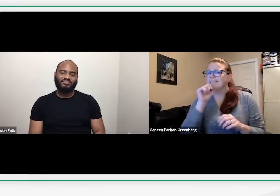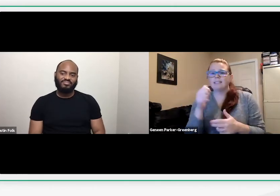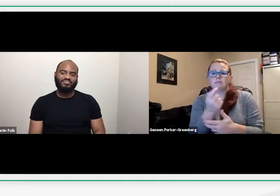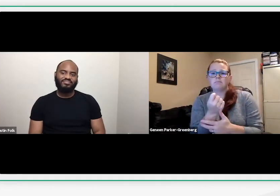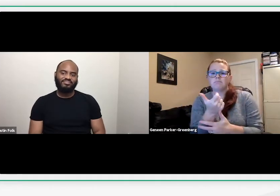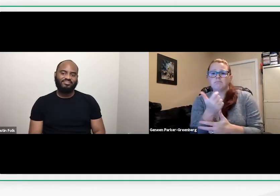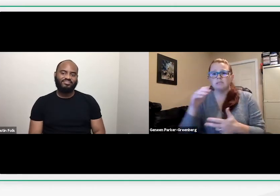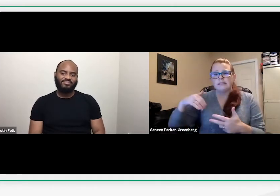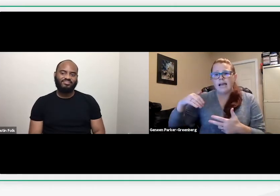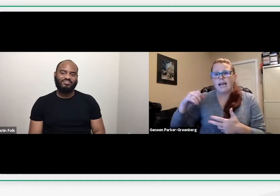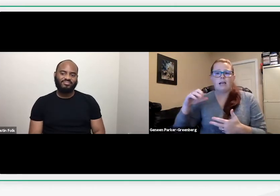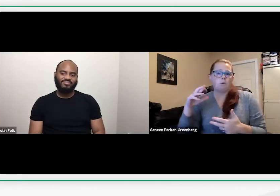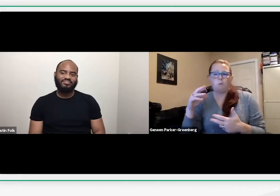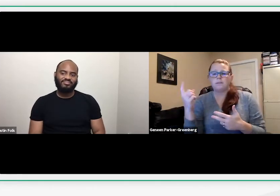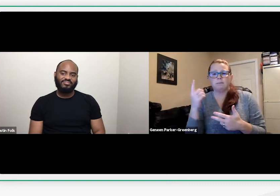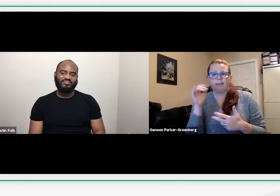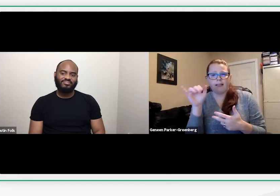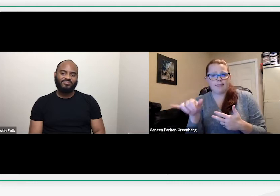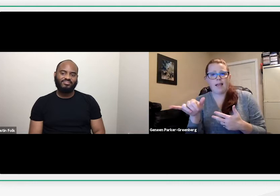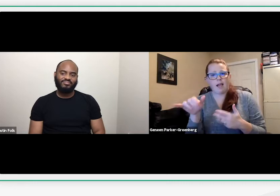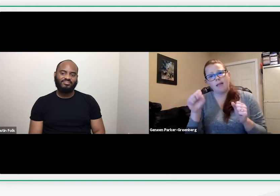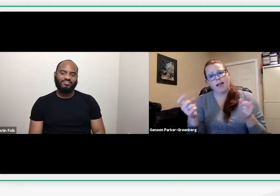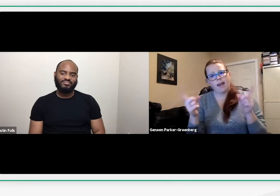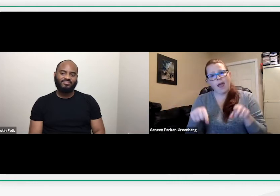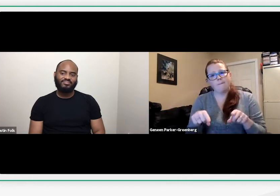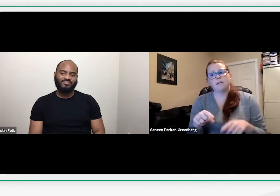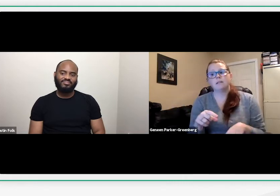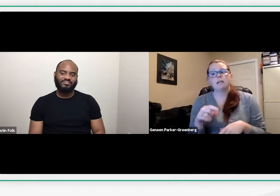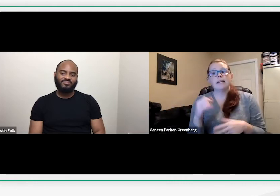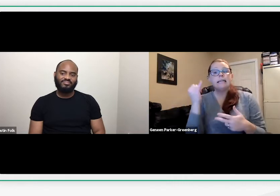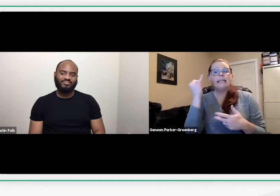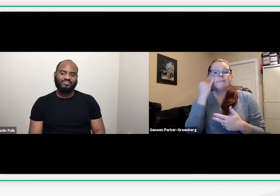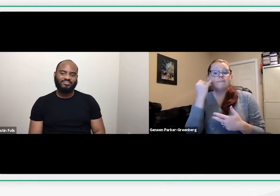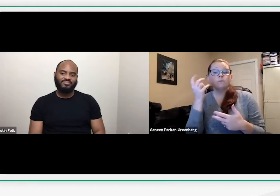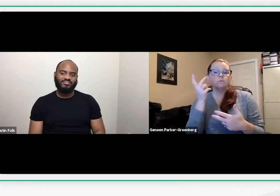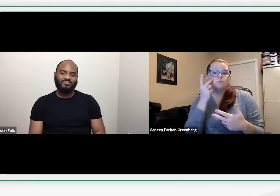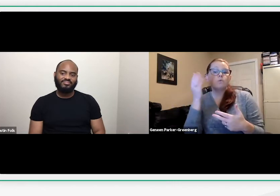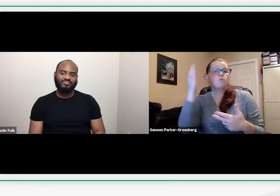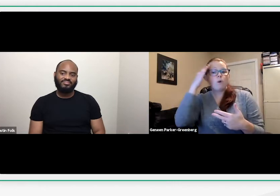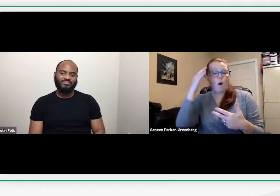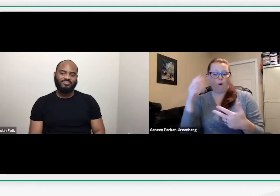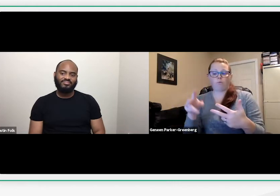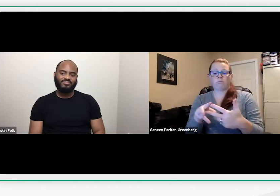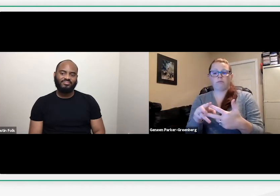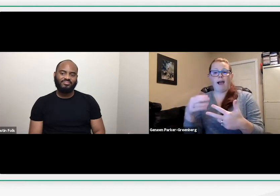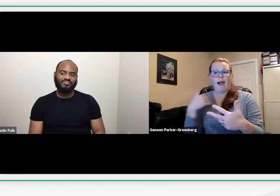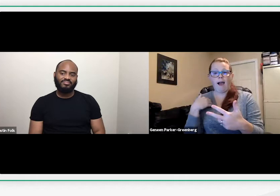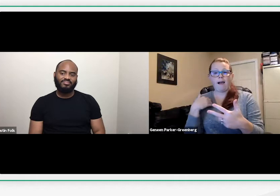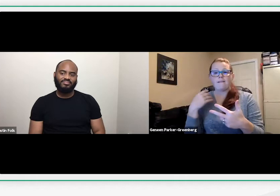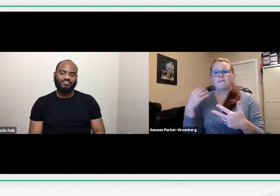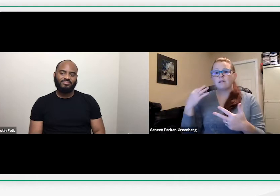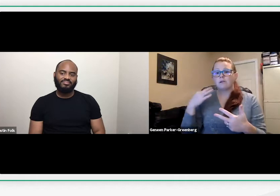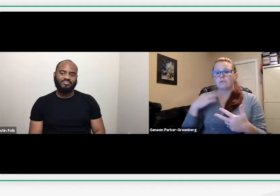did not belong to you and it instead belonged to someone else and they just didn't delete it. And that is something that can